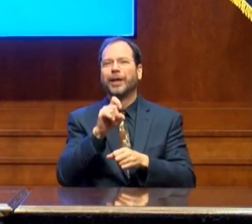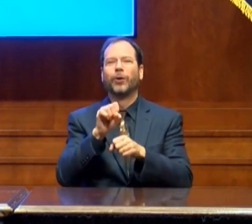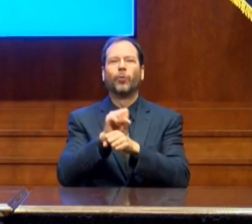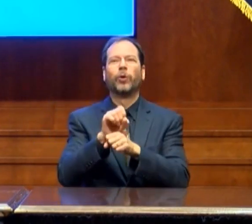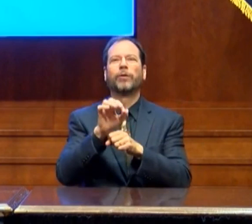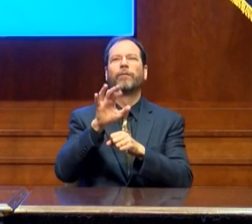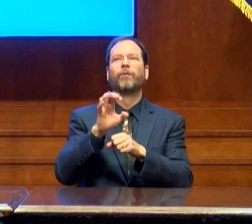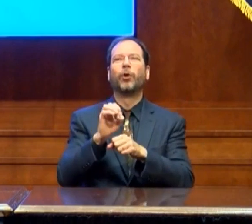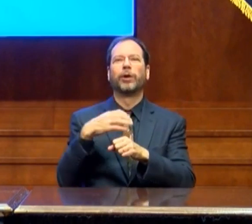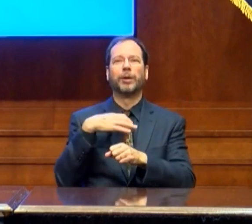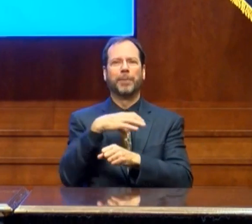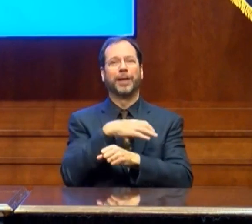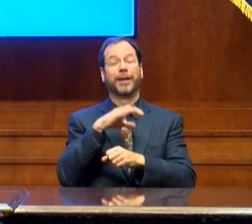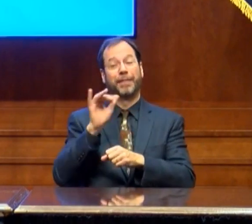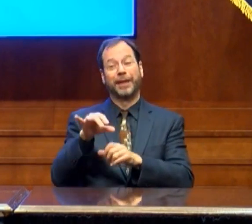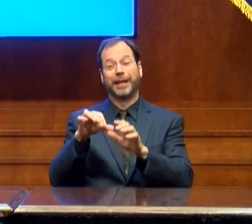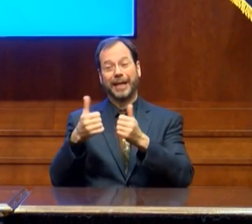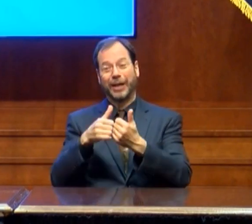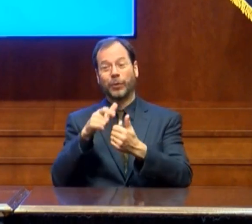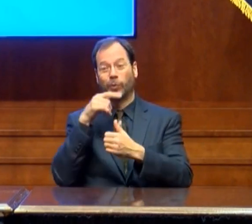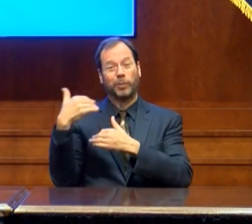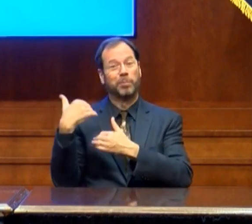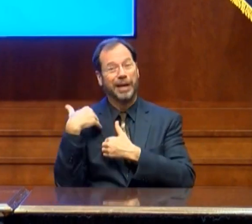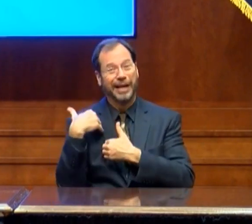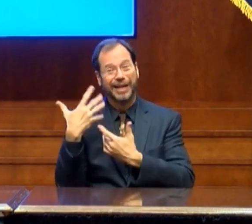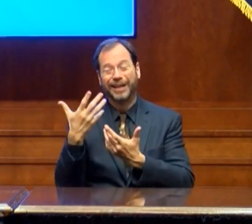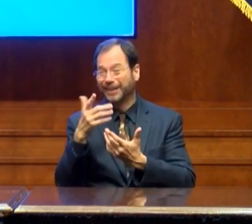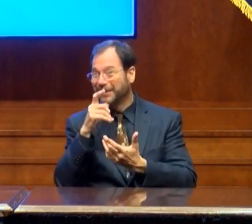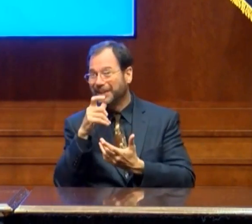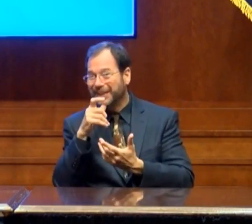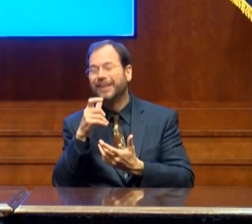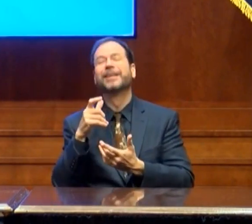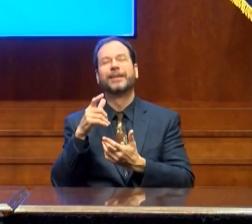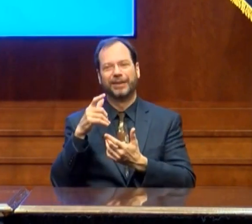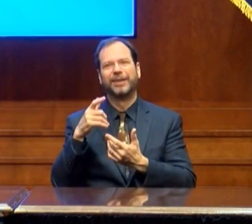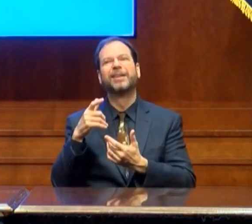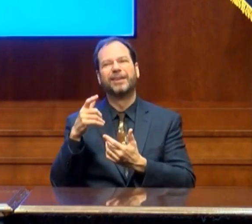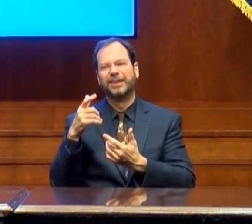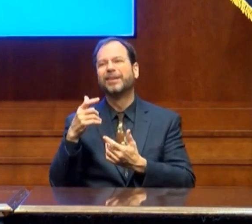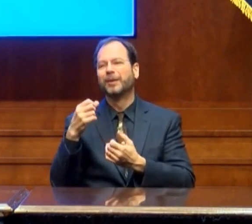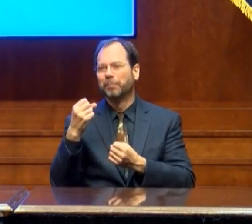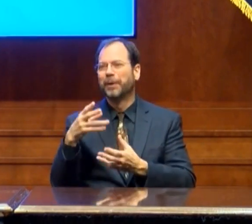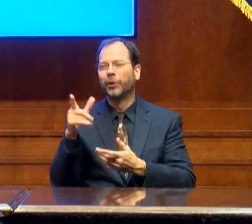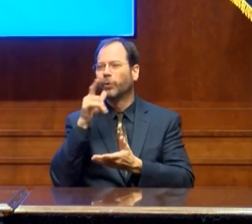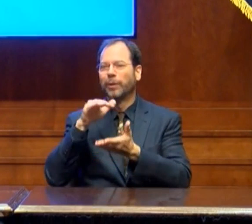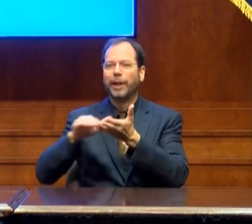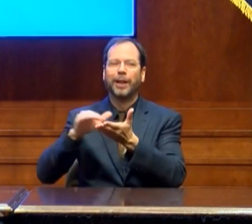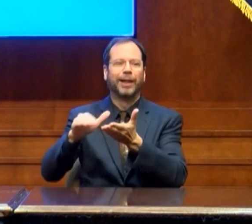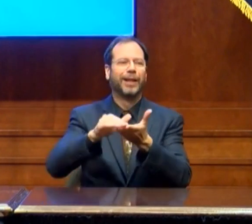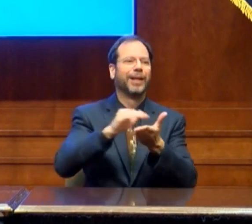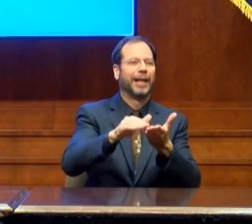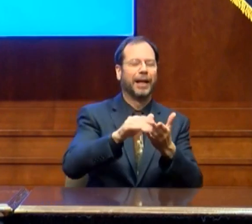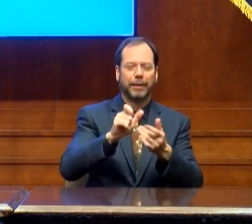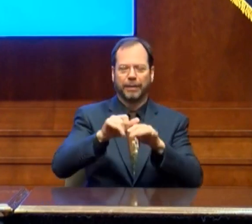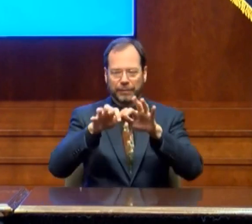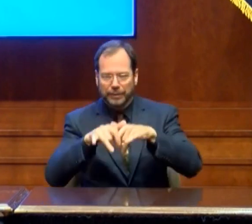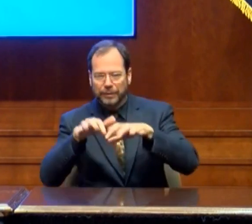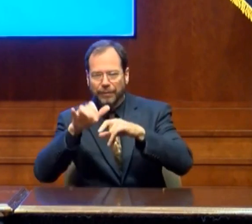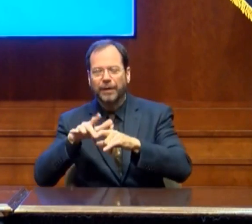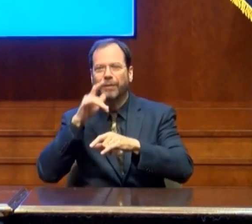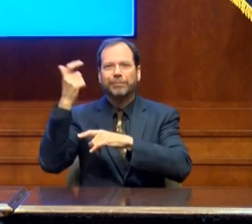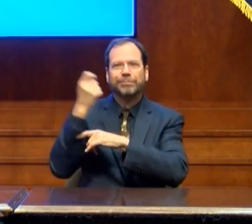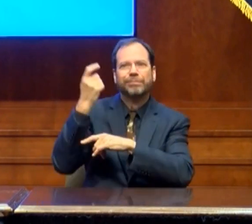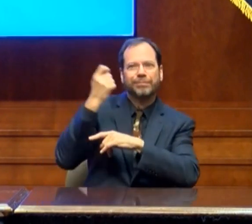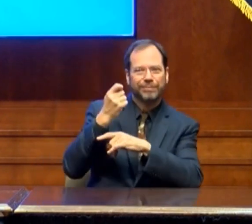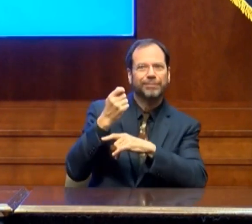Texas Workforce Commission. This is the agency in charge of responding to all the unemployment benefit claims